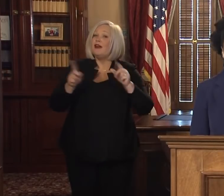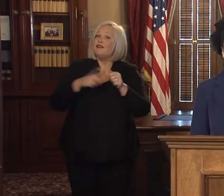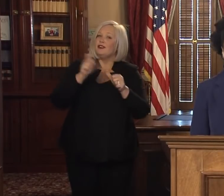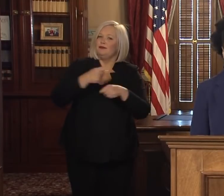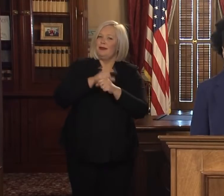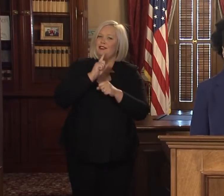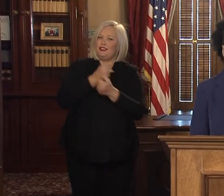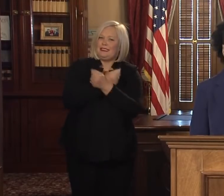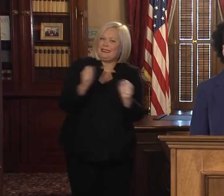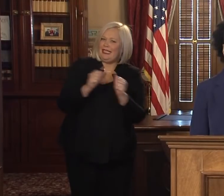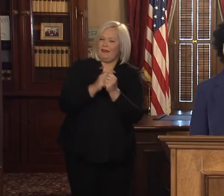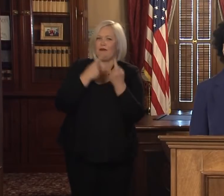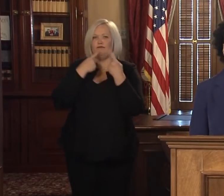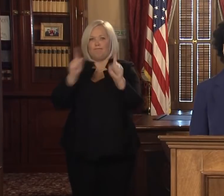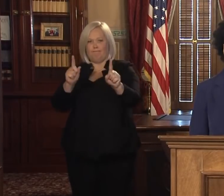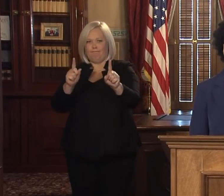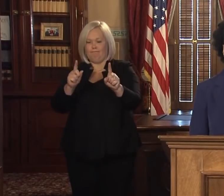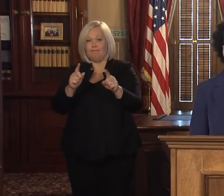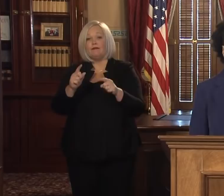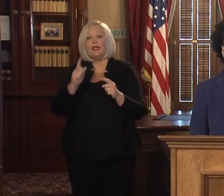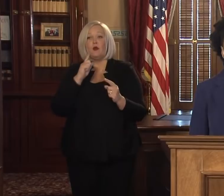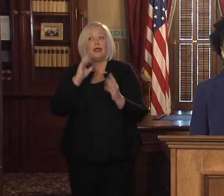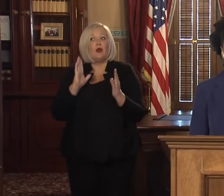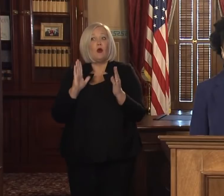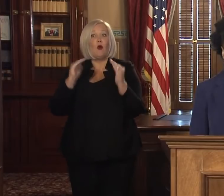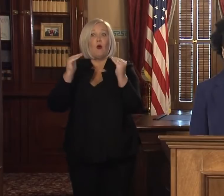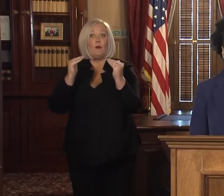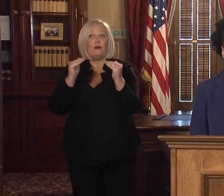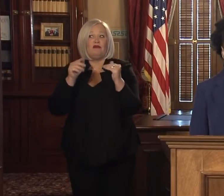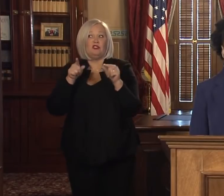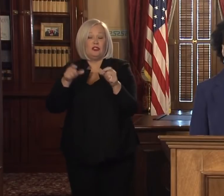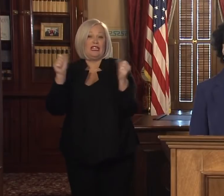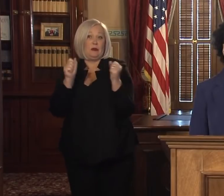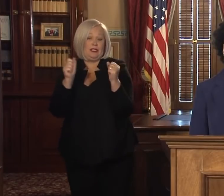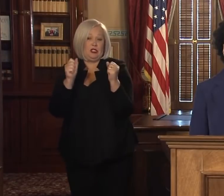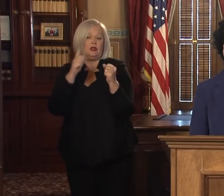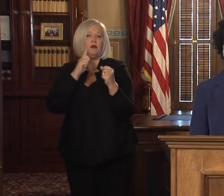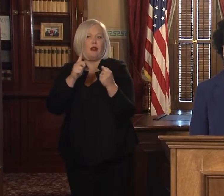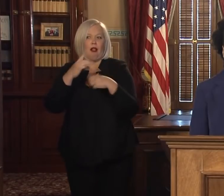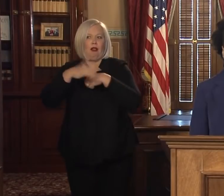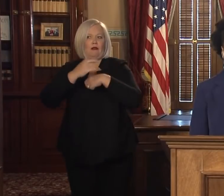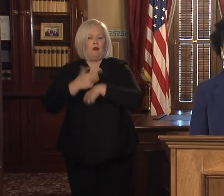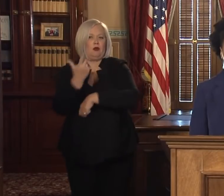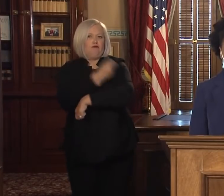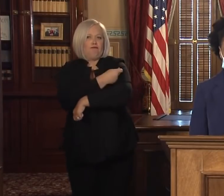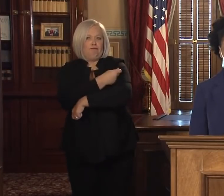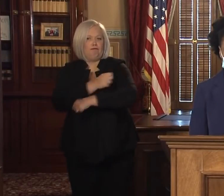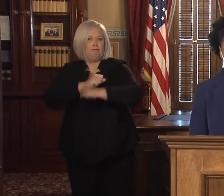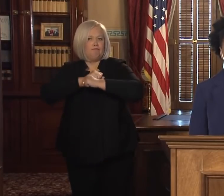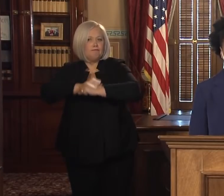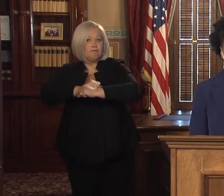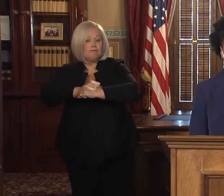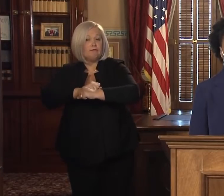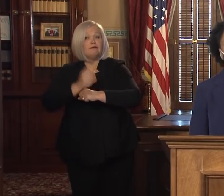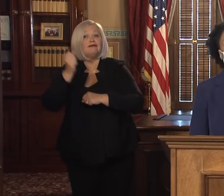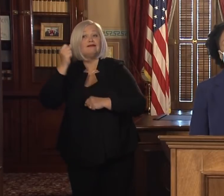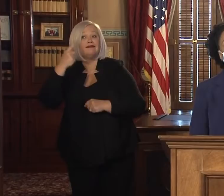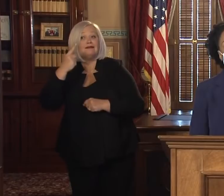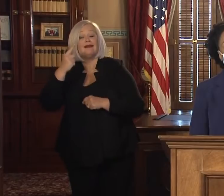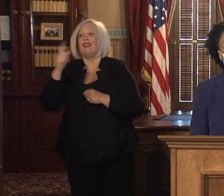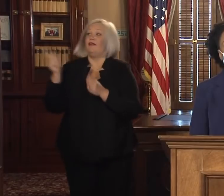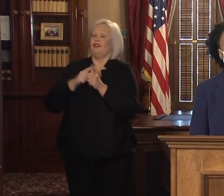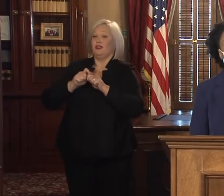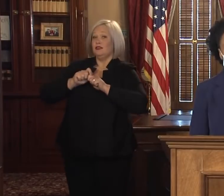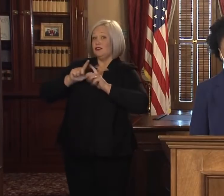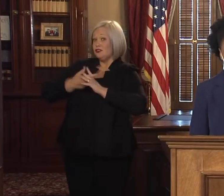becomes available. We are hopeful that one will become available this winter. It's important to note that when it first becomes available, it will only